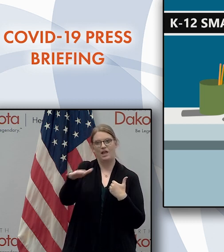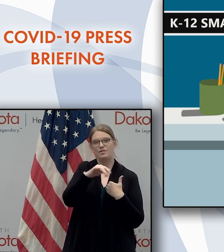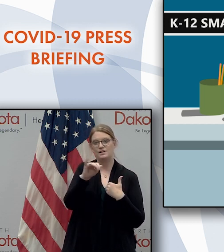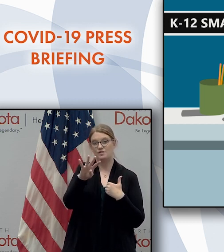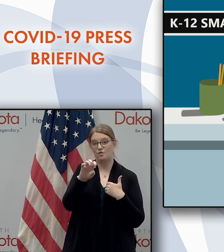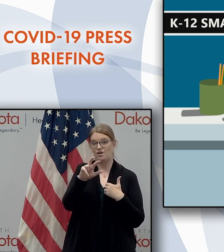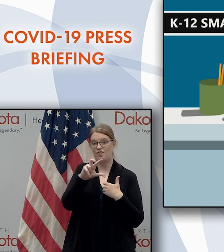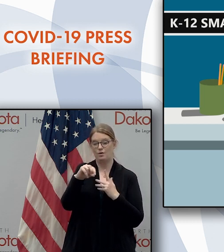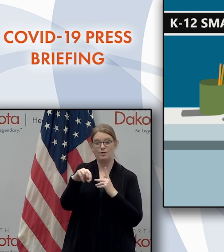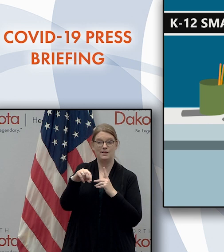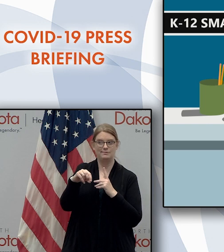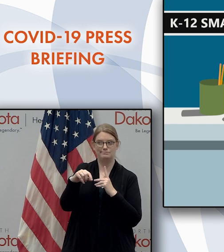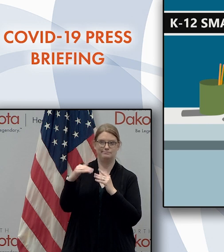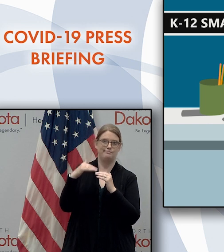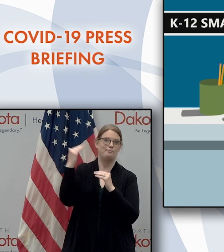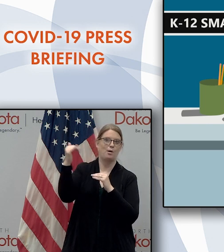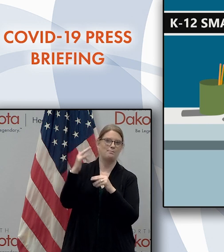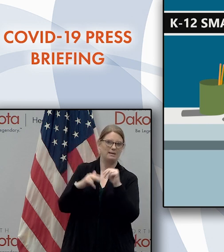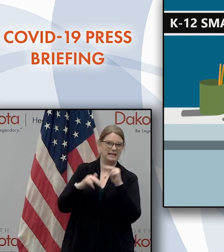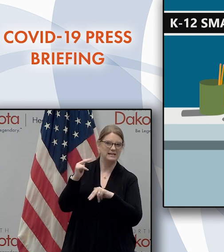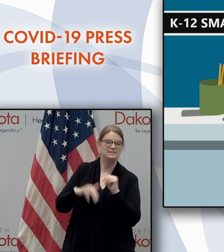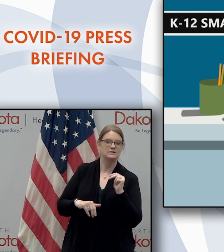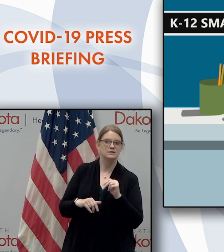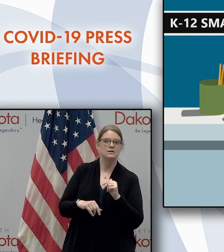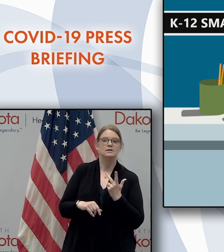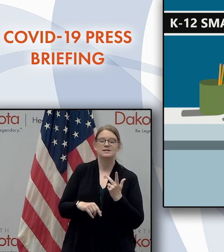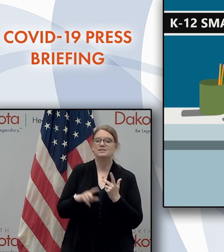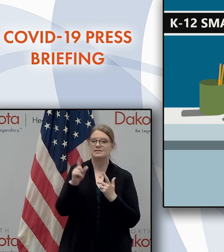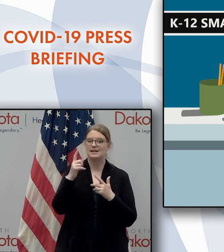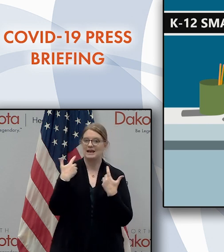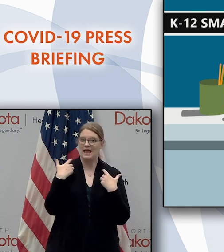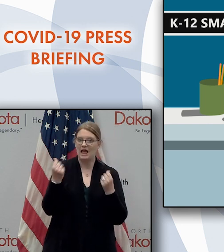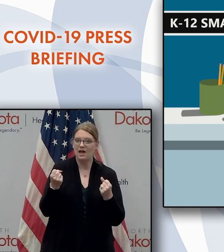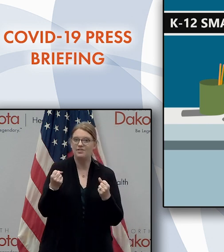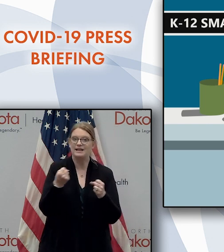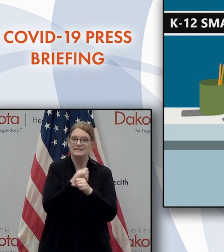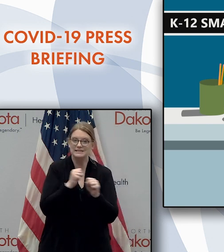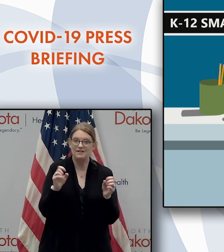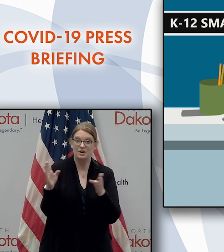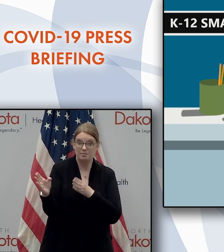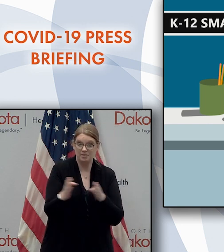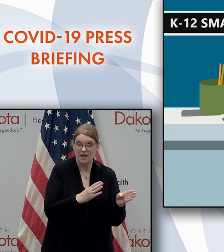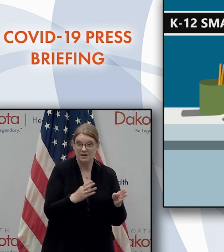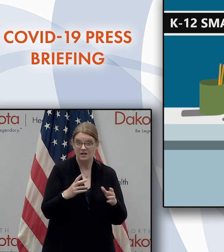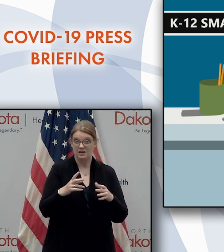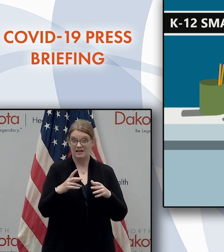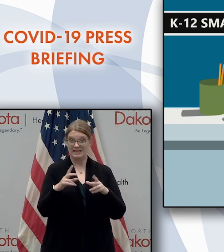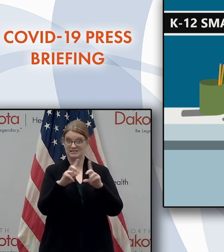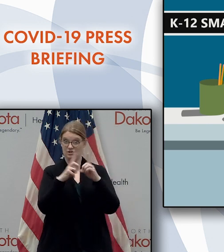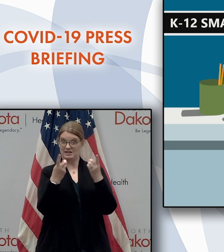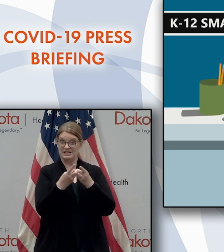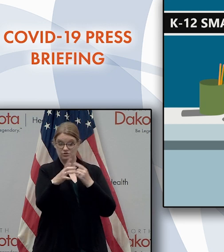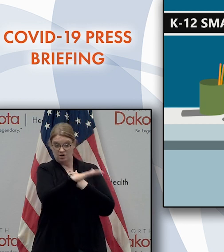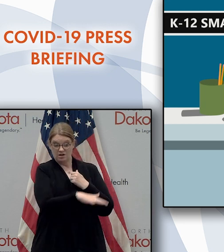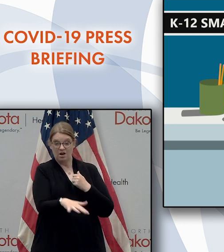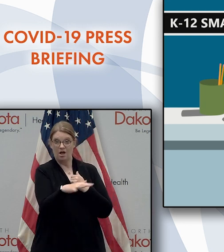plus buildings that we have, that there needs to be, the health and safety plan is not district level, it's building level, because